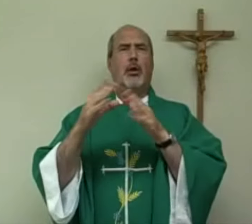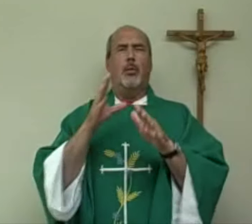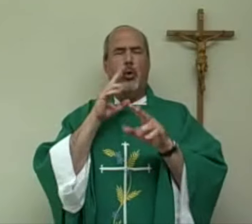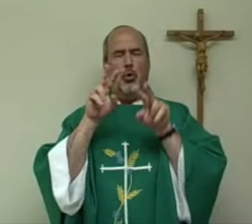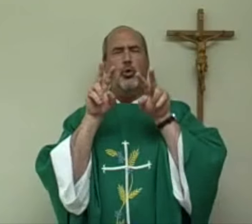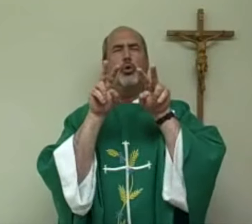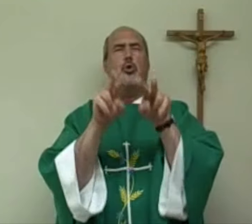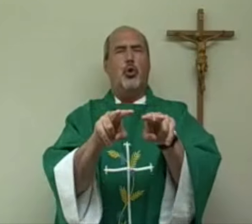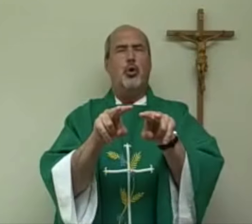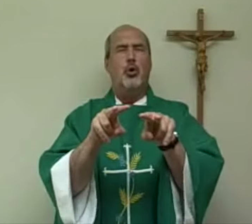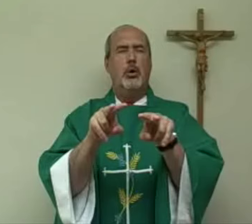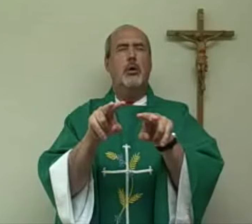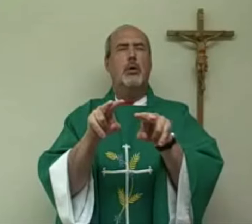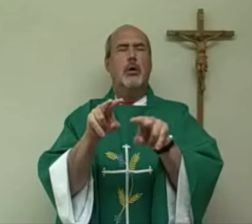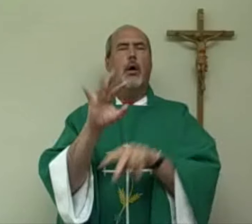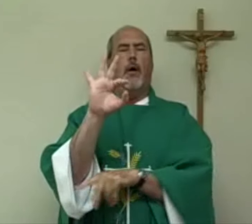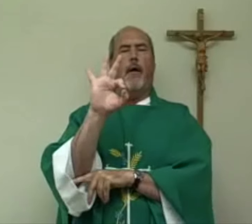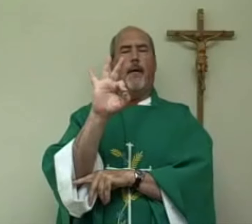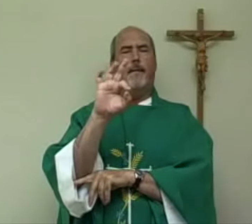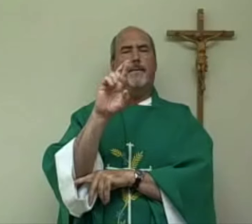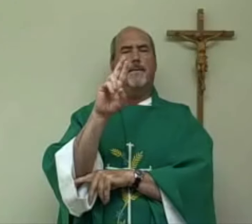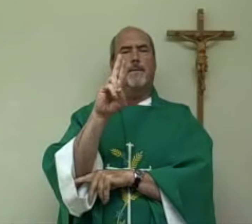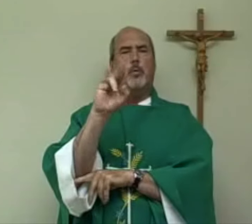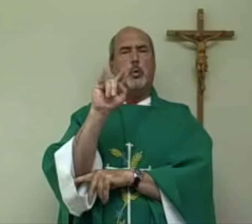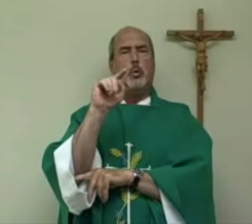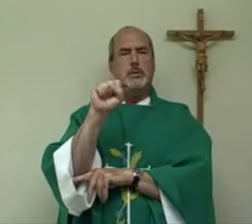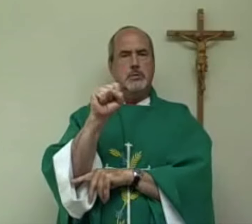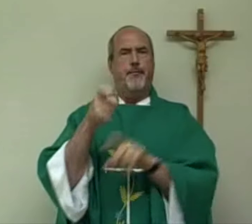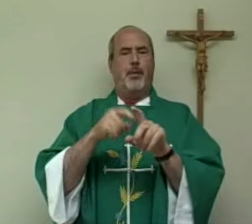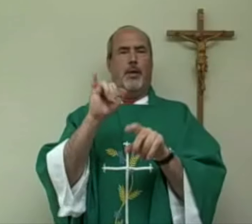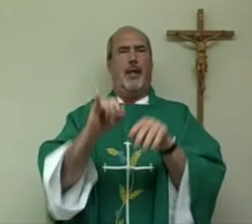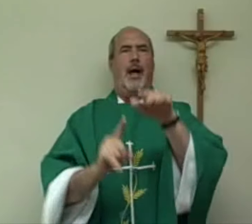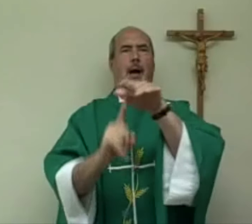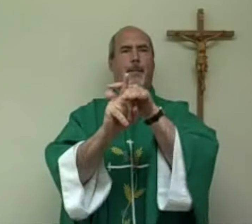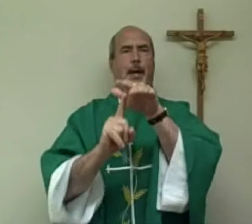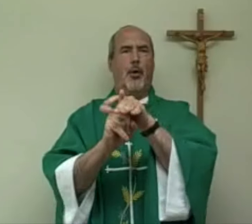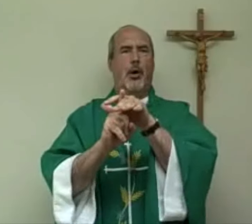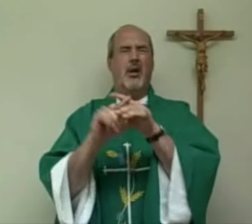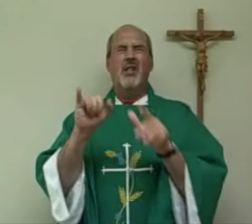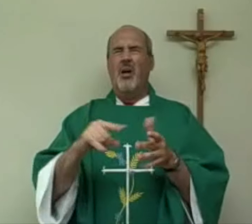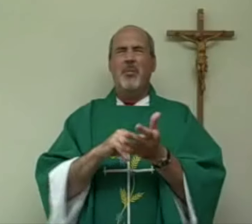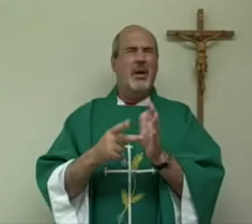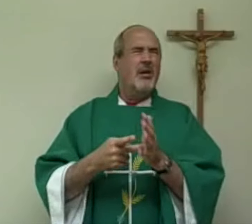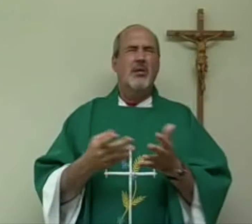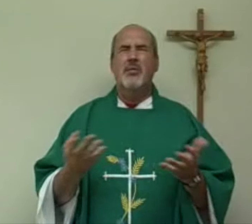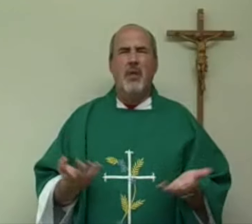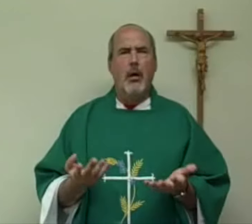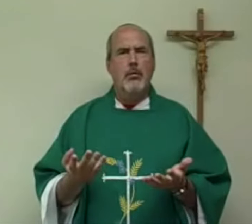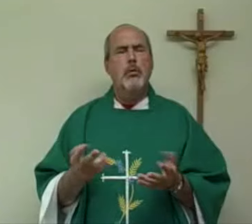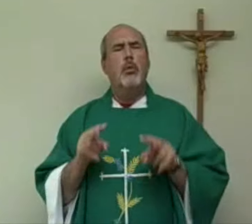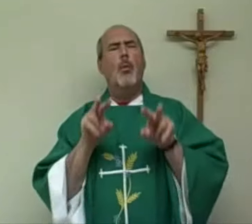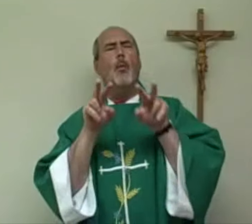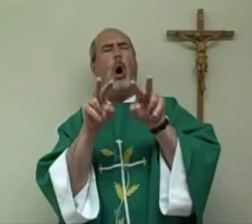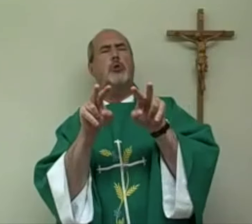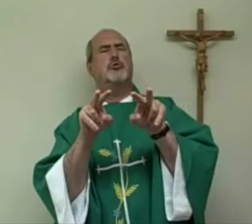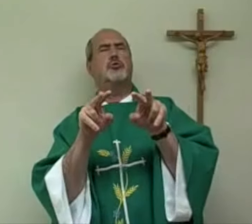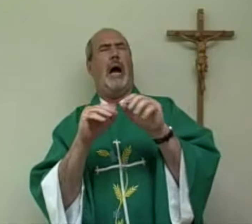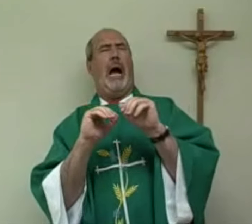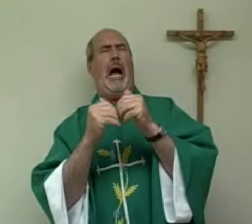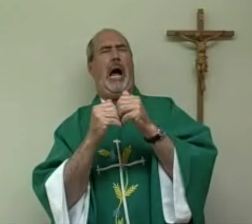Also, church leaders look at what we call the fruits from those appearances. And what